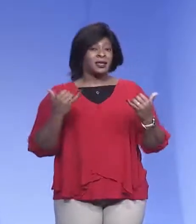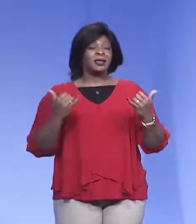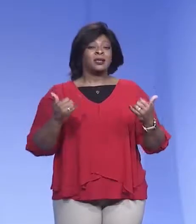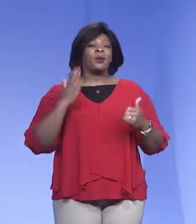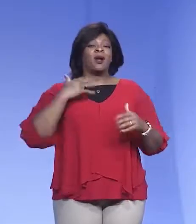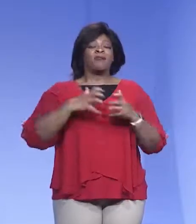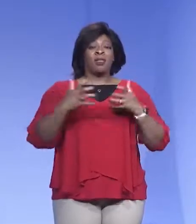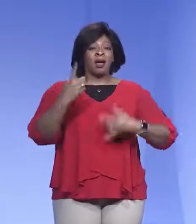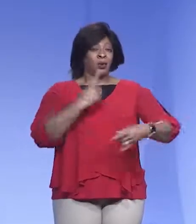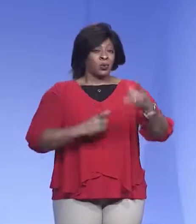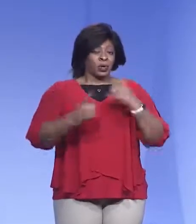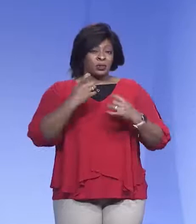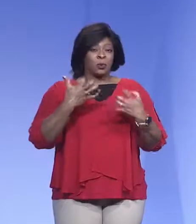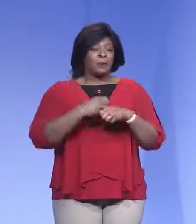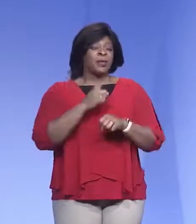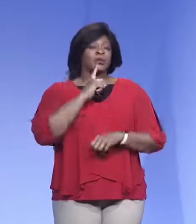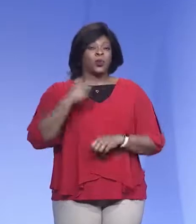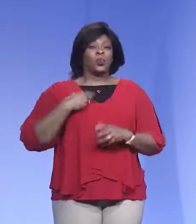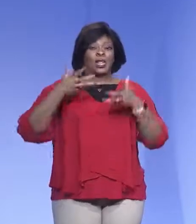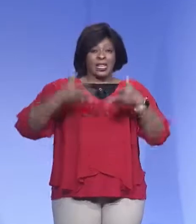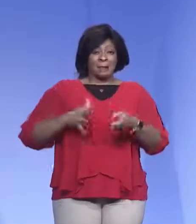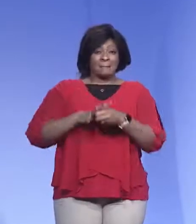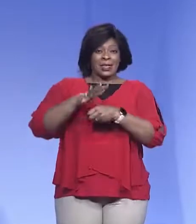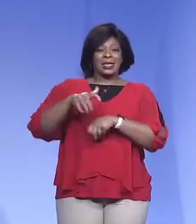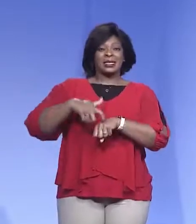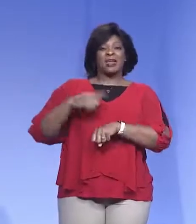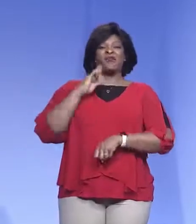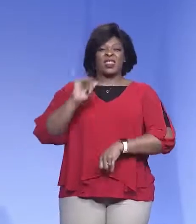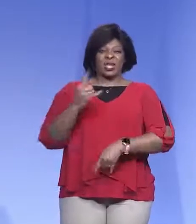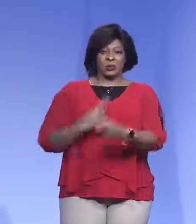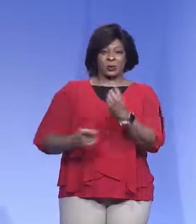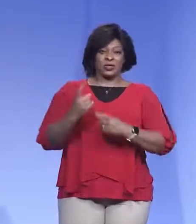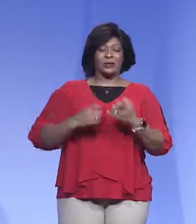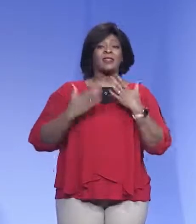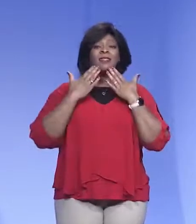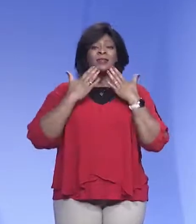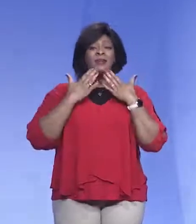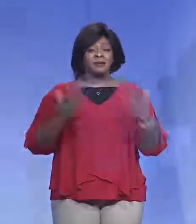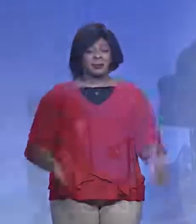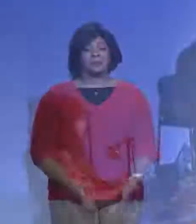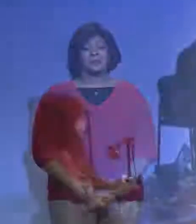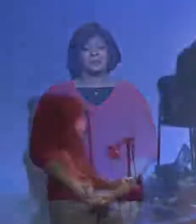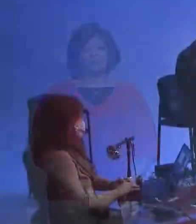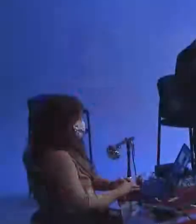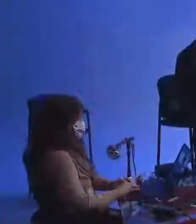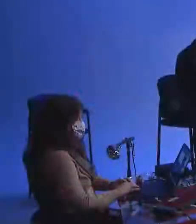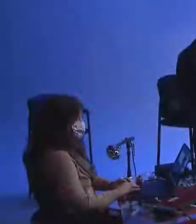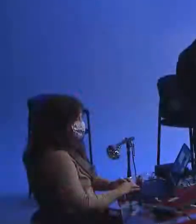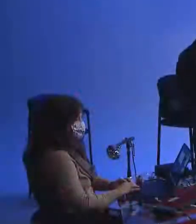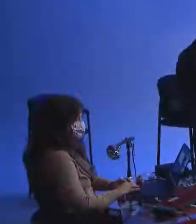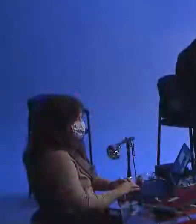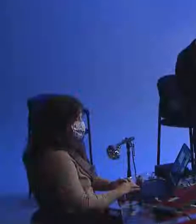have a lot of questions, so we want to make sure we're leaving time for those questions. Thank you.